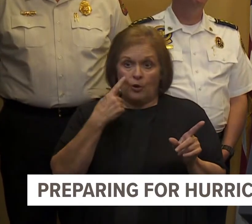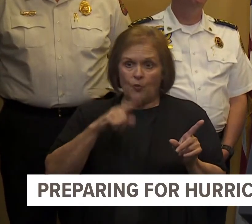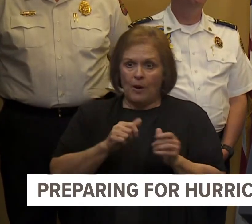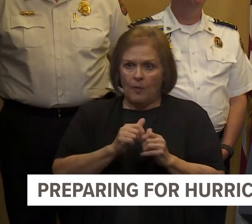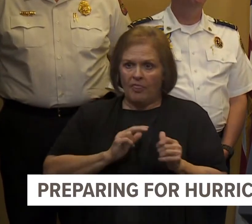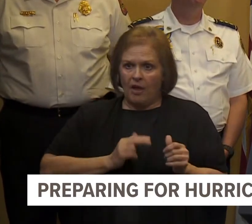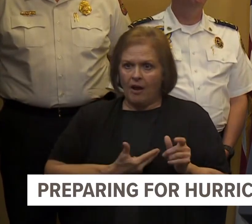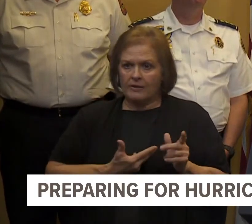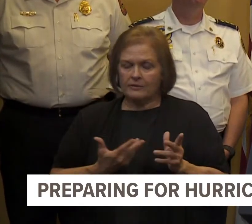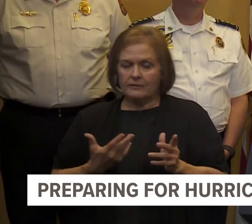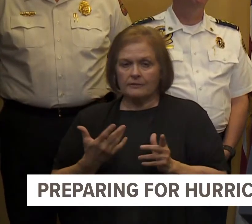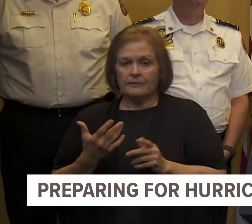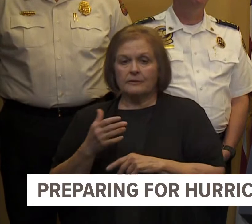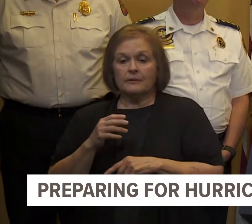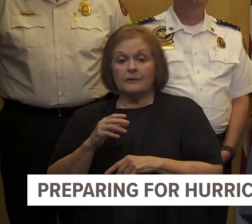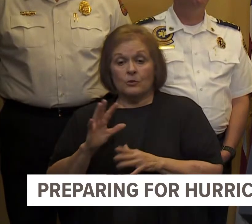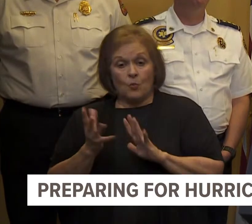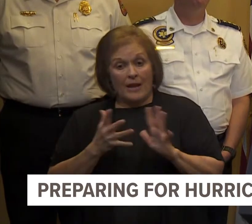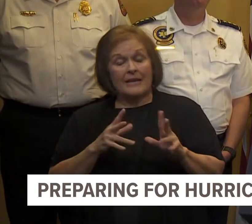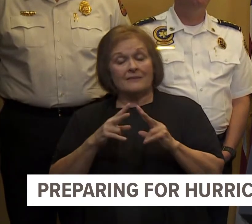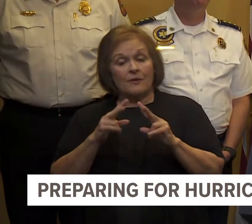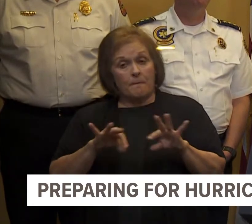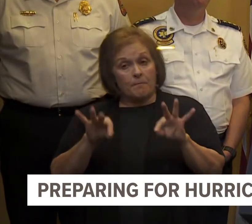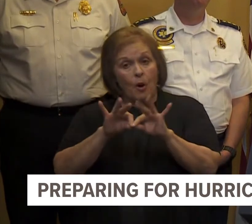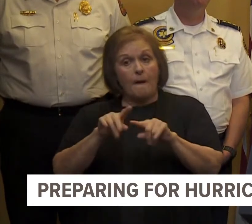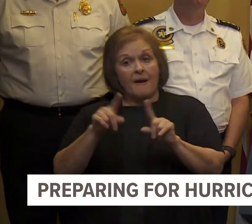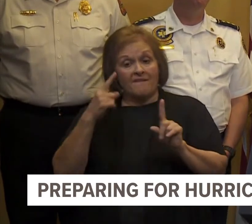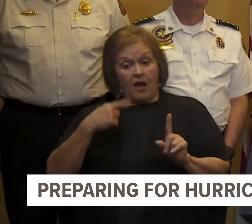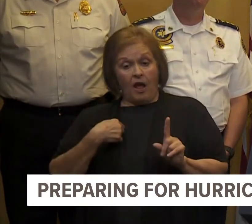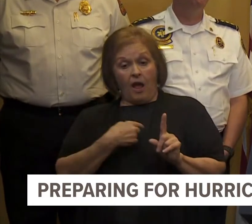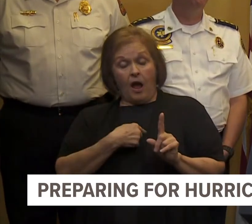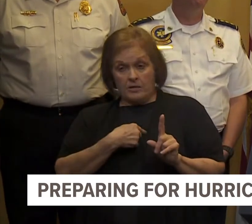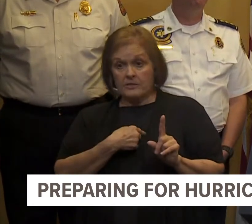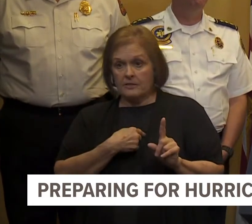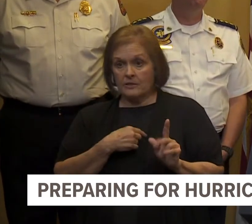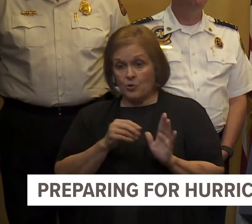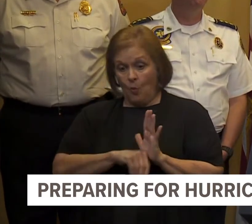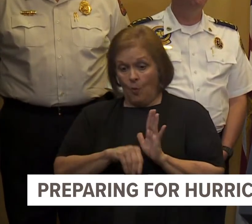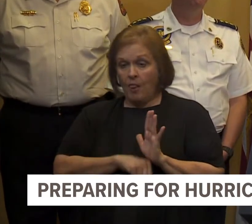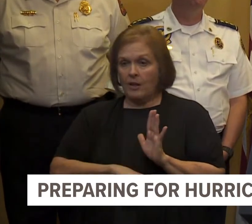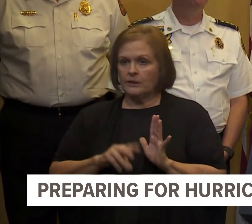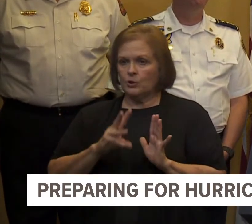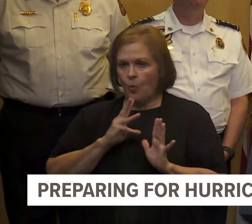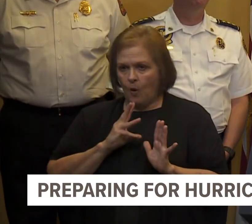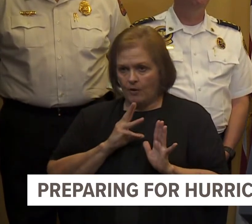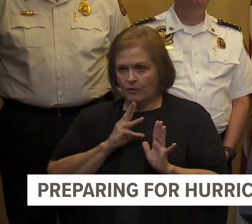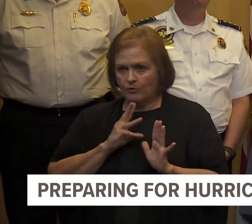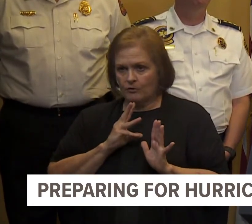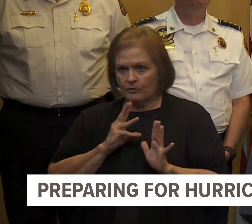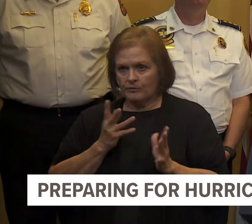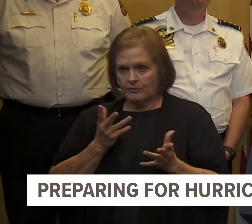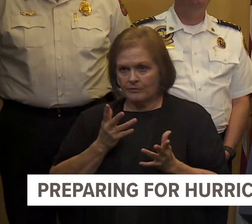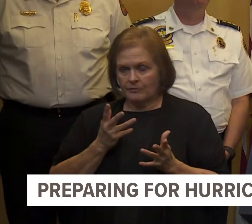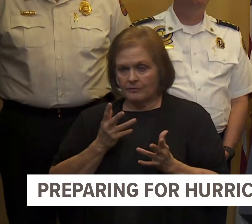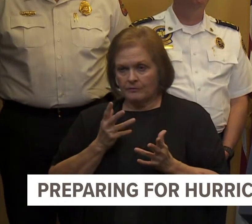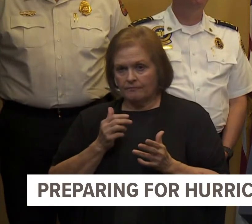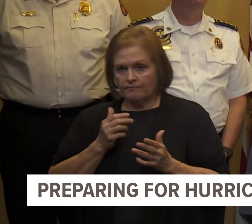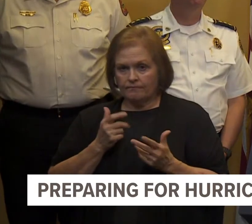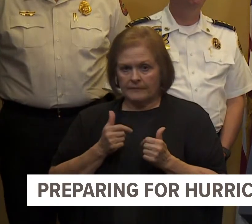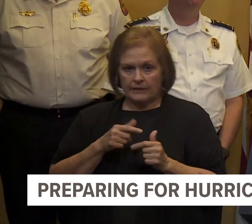that. So wind is important, but for us, obviously in New Orleans, it's the water. It's either